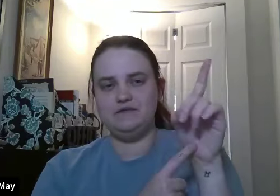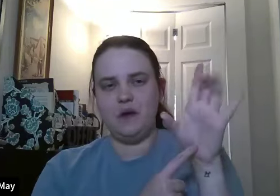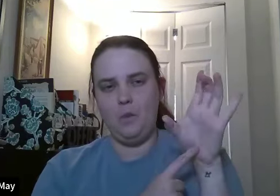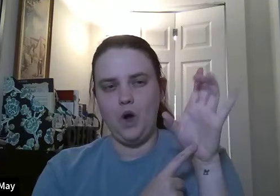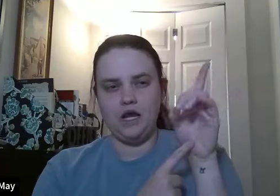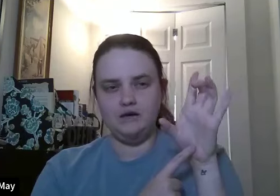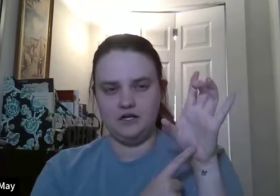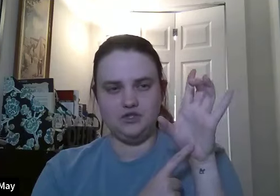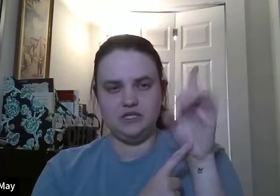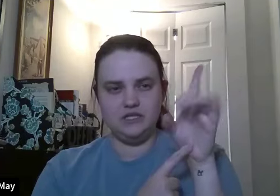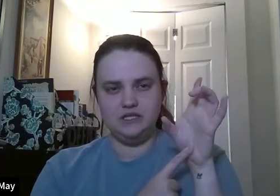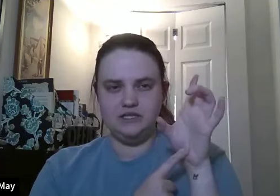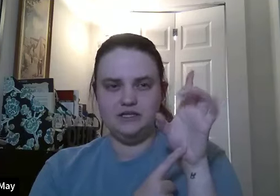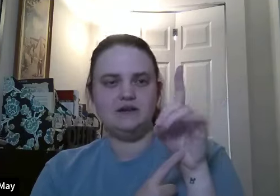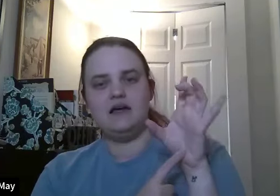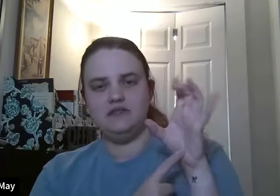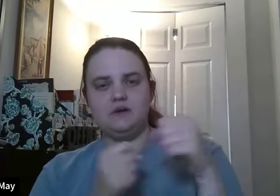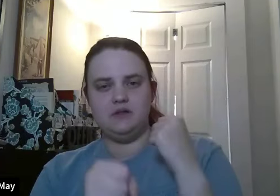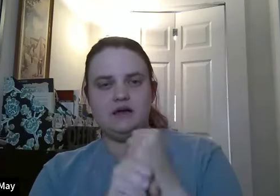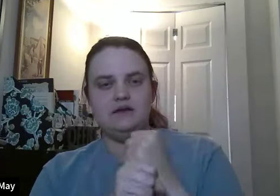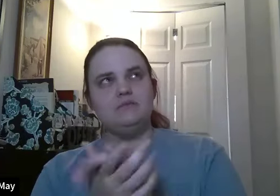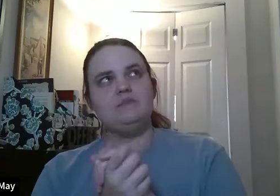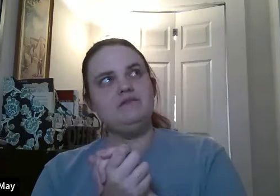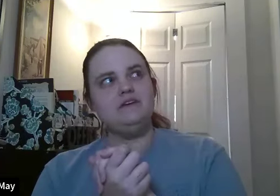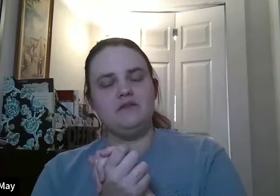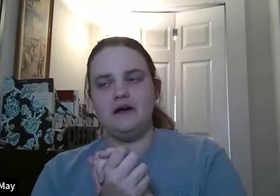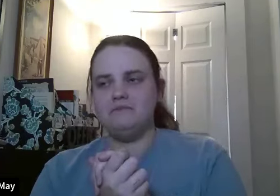that 100, I think would apply. But I'm having to think All right. on that.